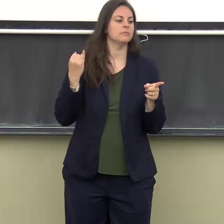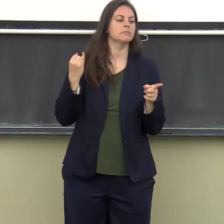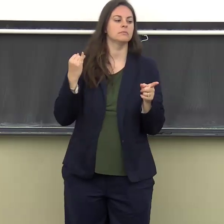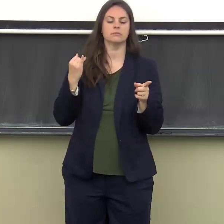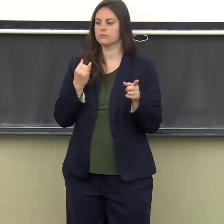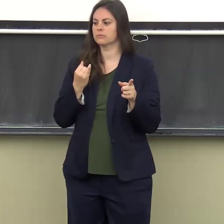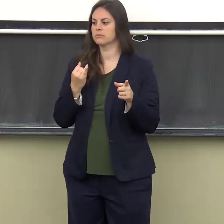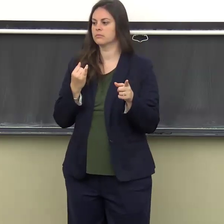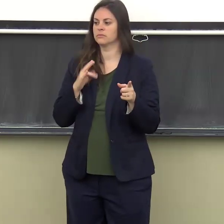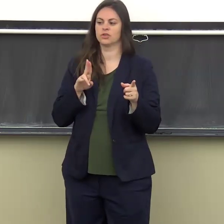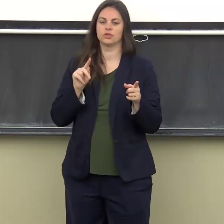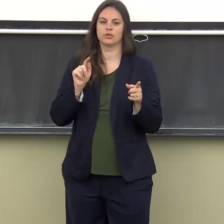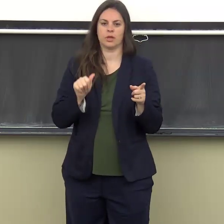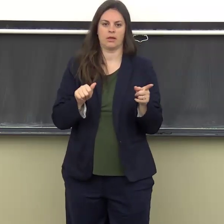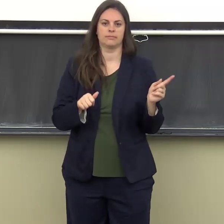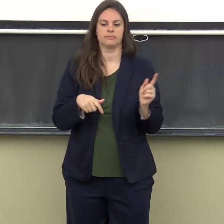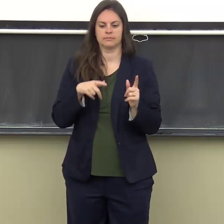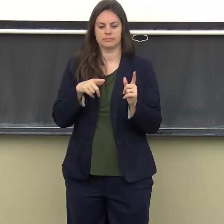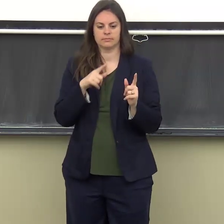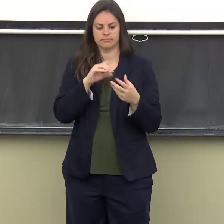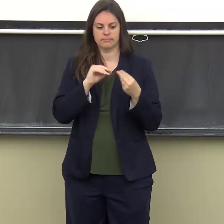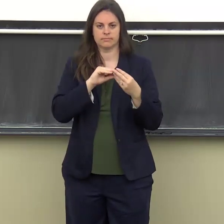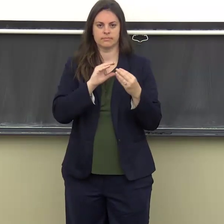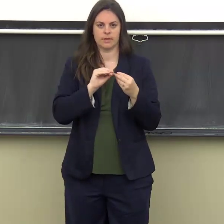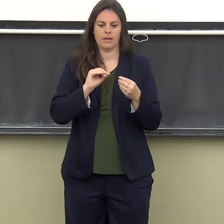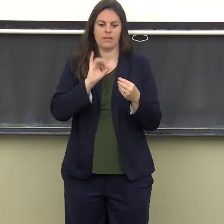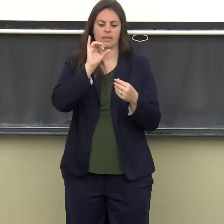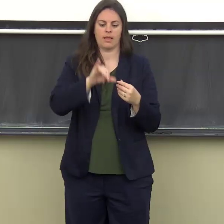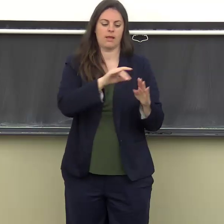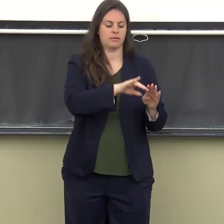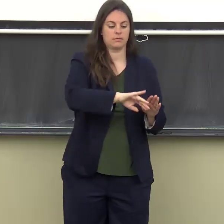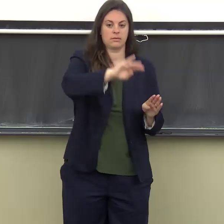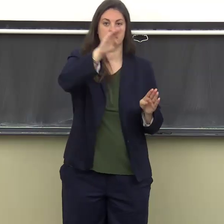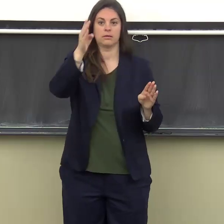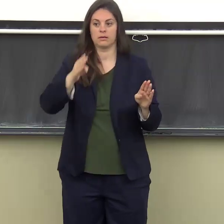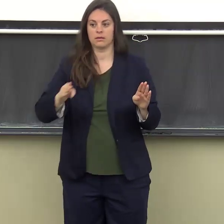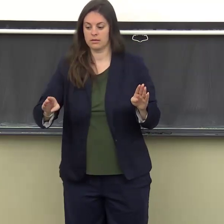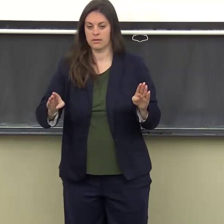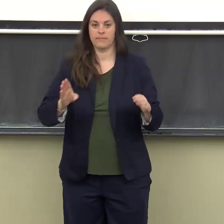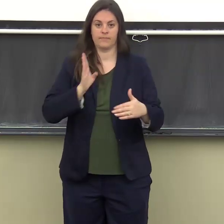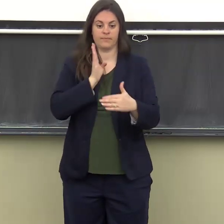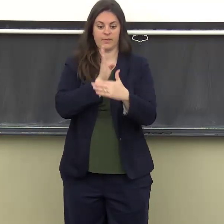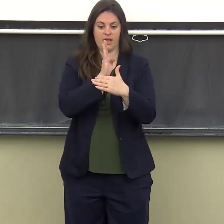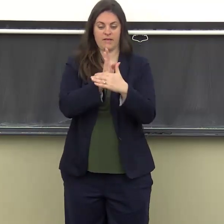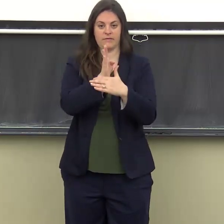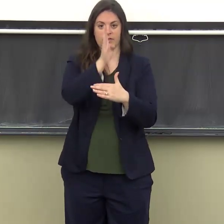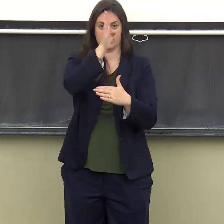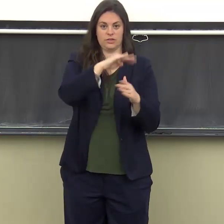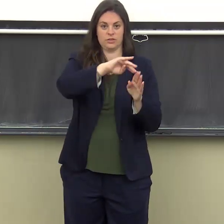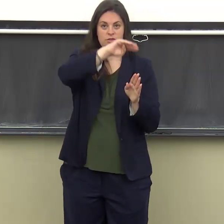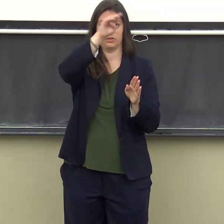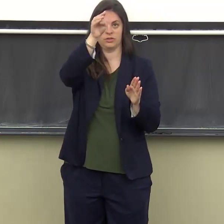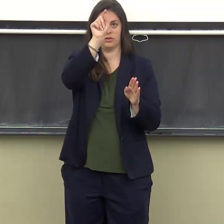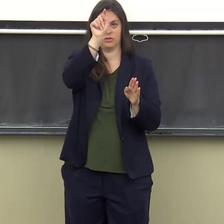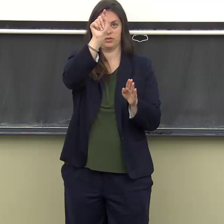leaning toward the average. And that's the tension between there's the average, this